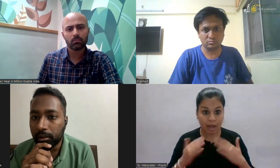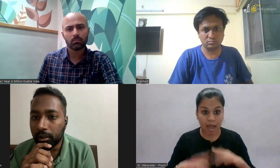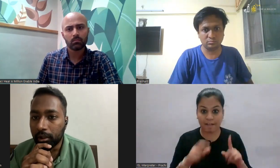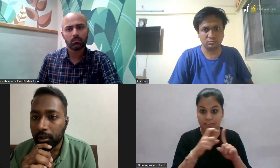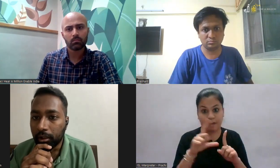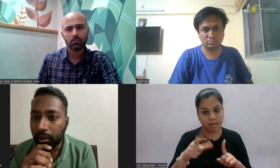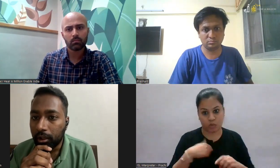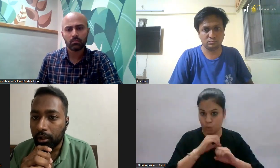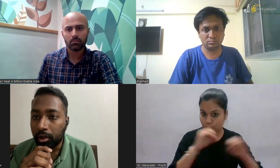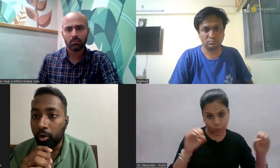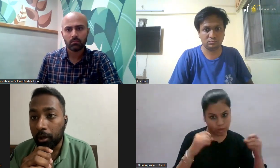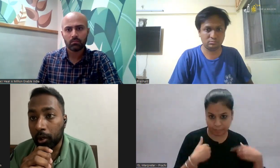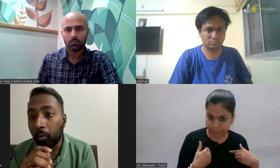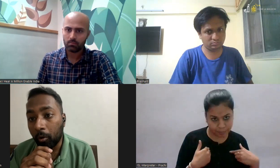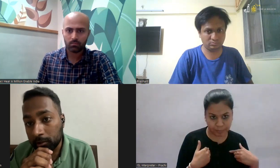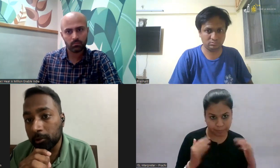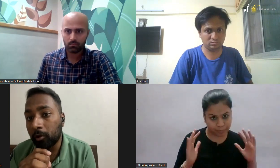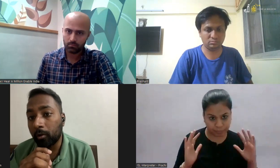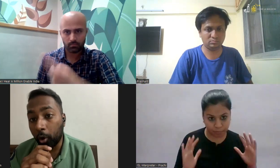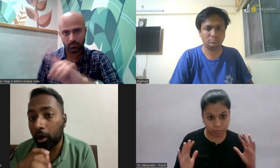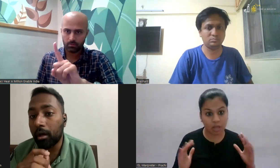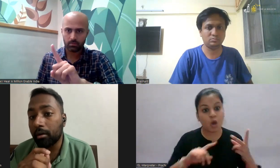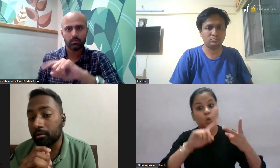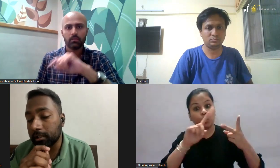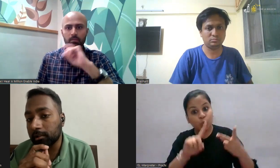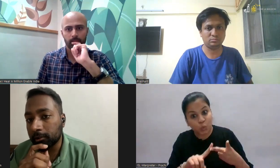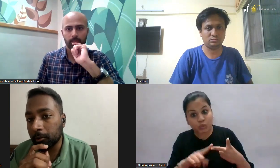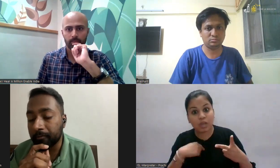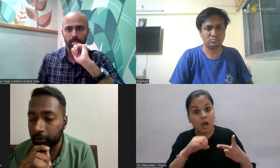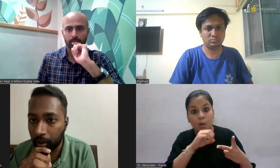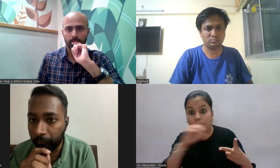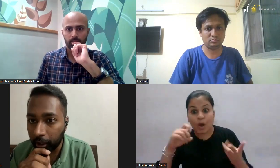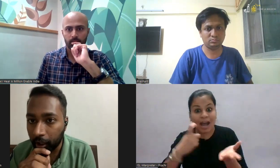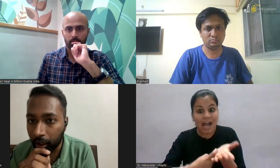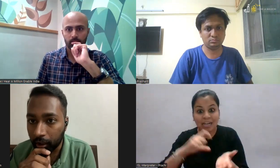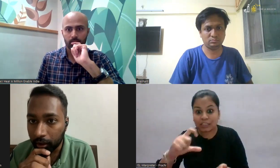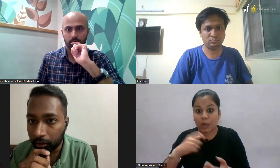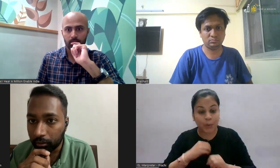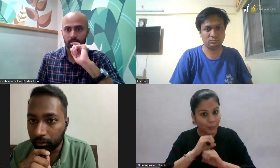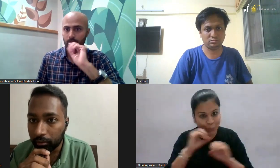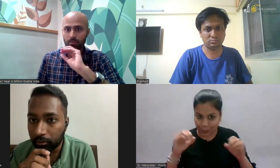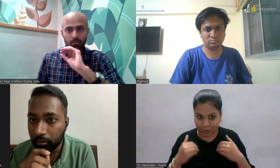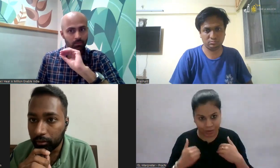license, you have also not registration of certificate,